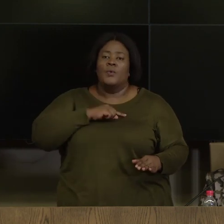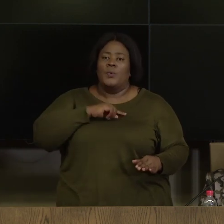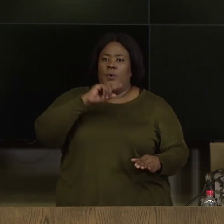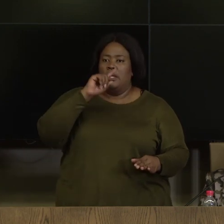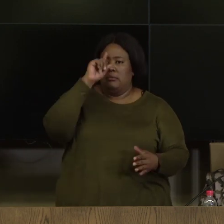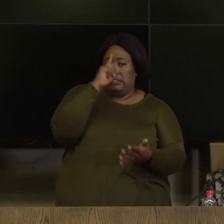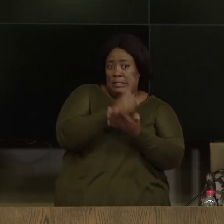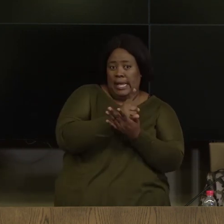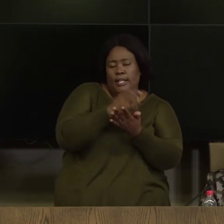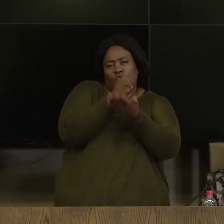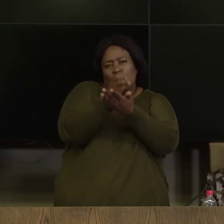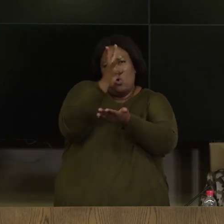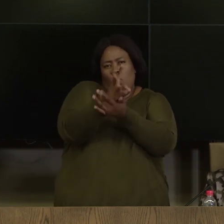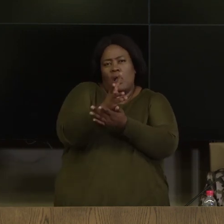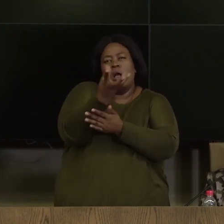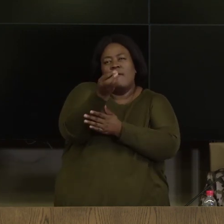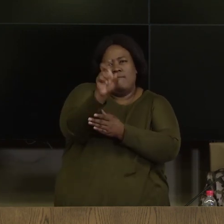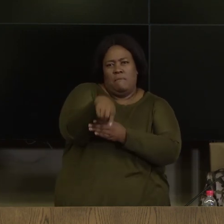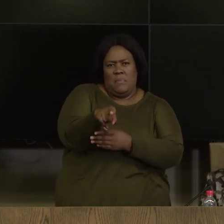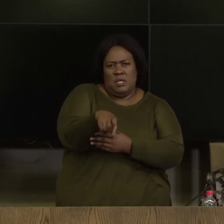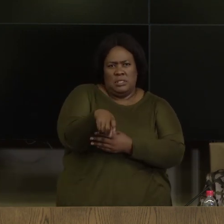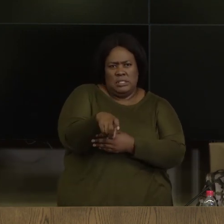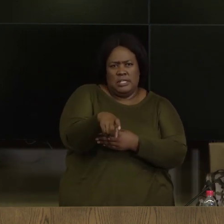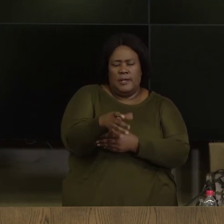social workers, let us have